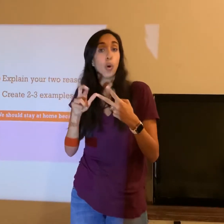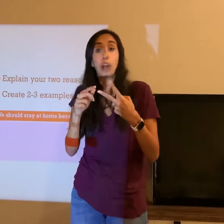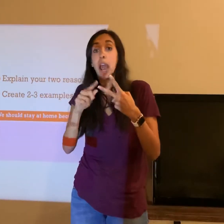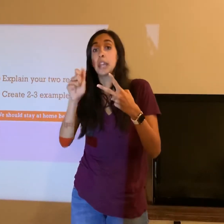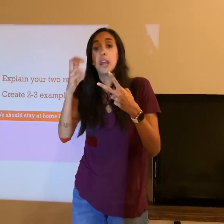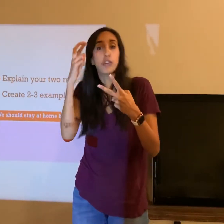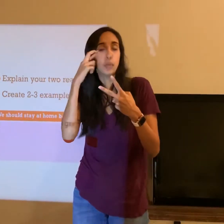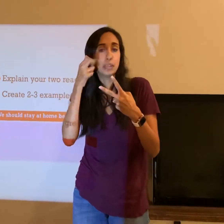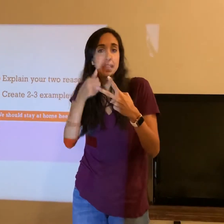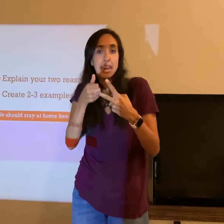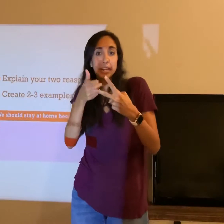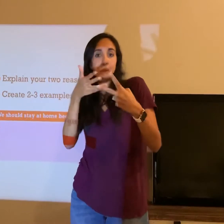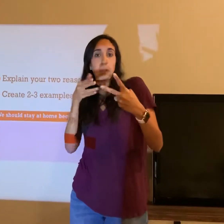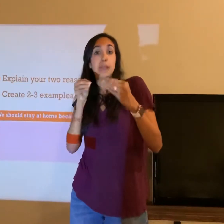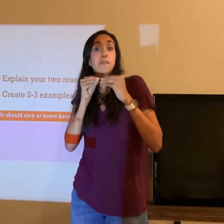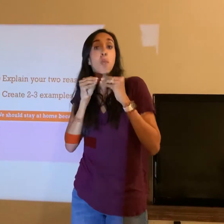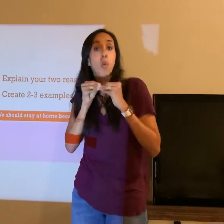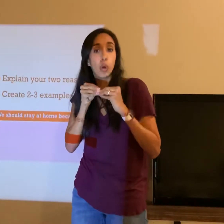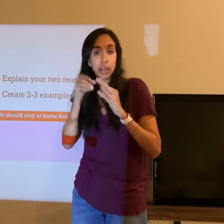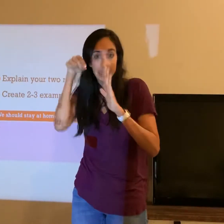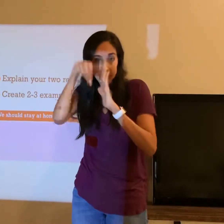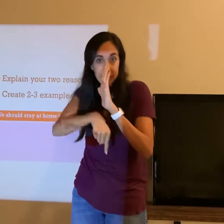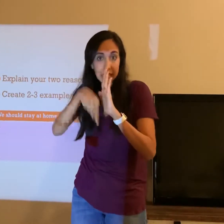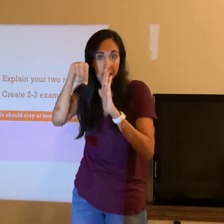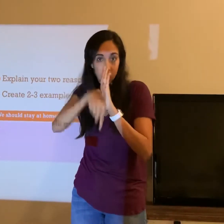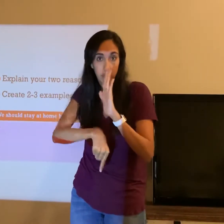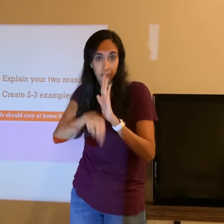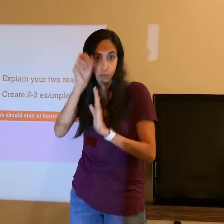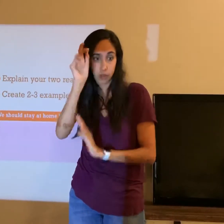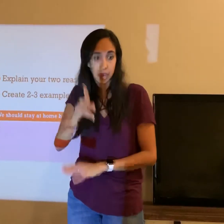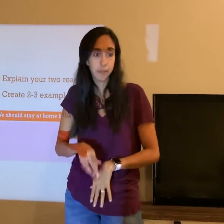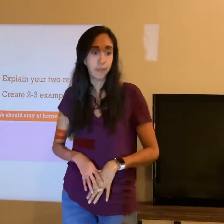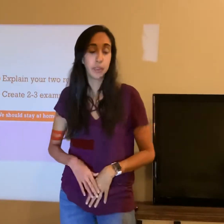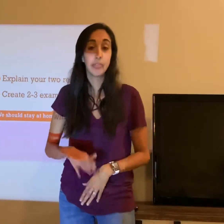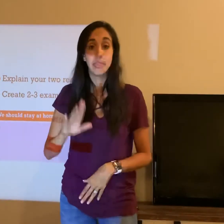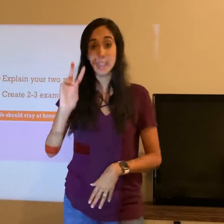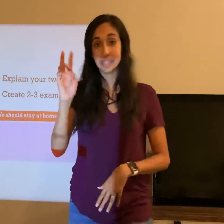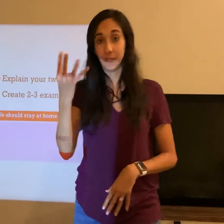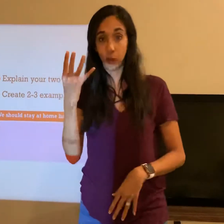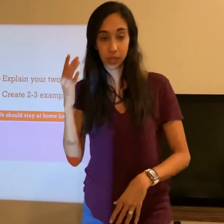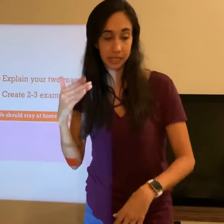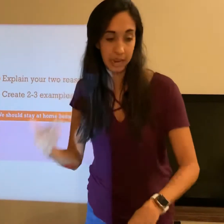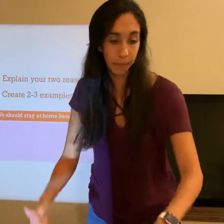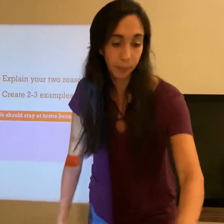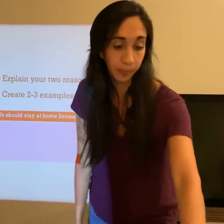Or another reason, and explain more in detail, okay? That's the 4th step.